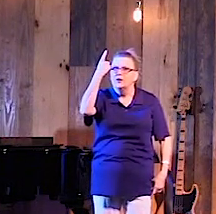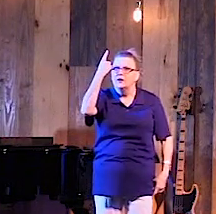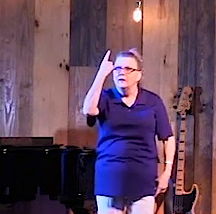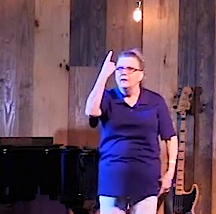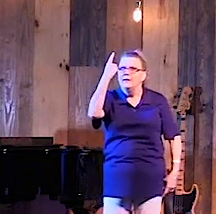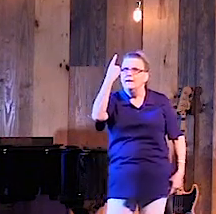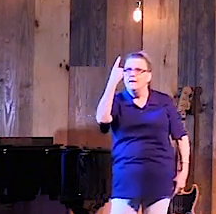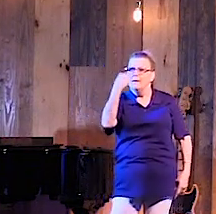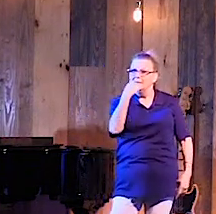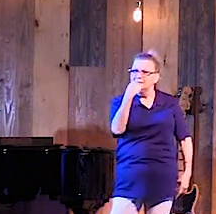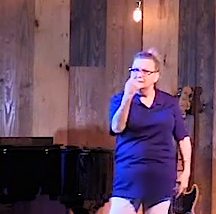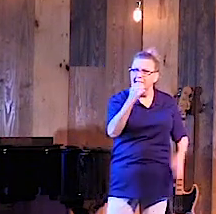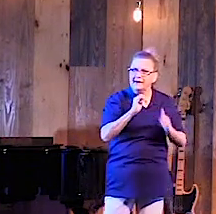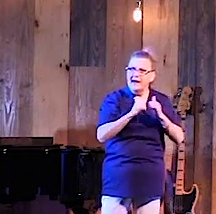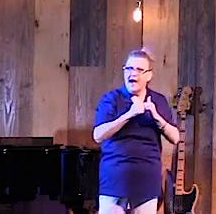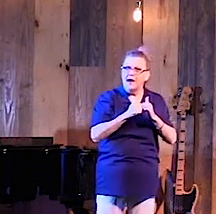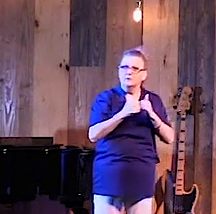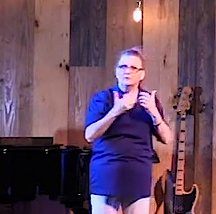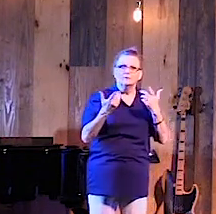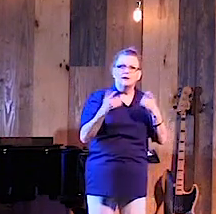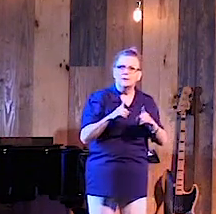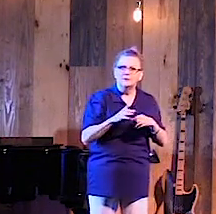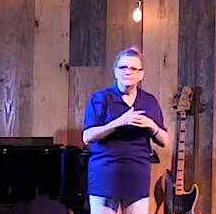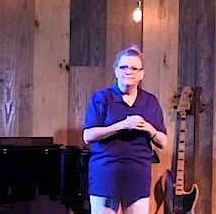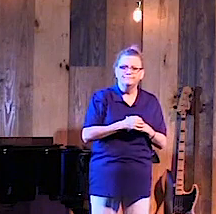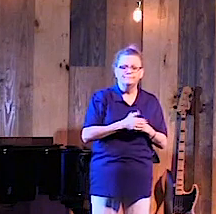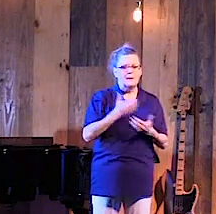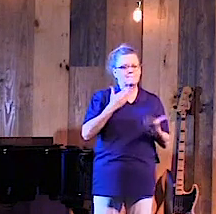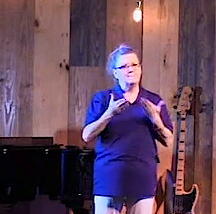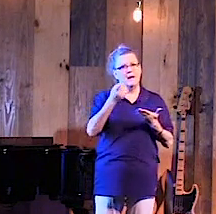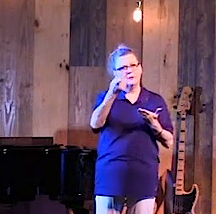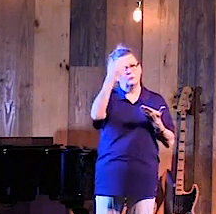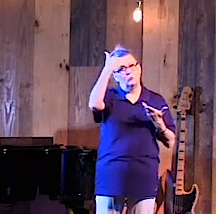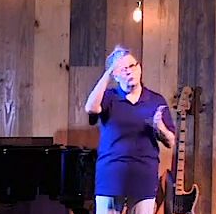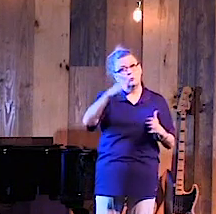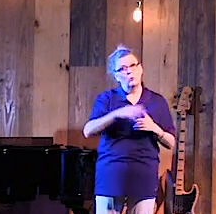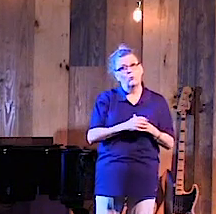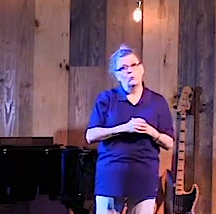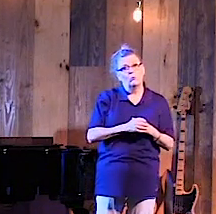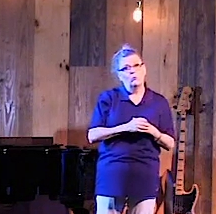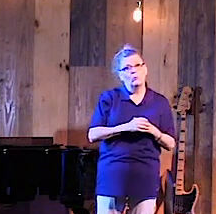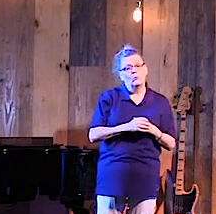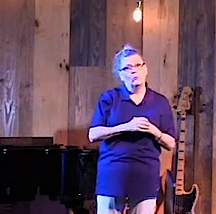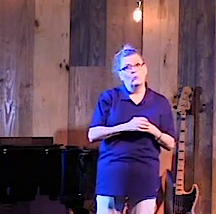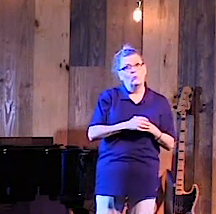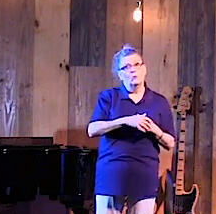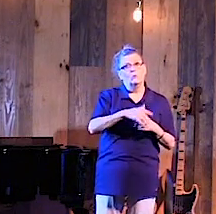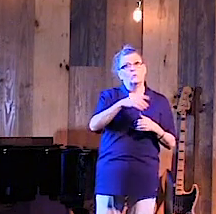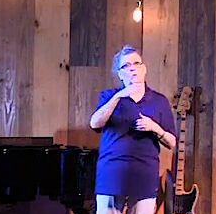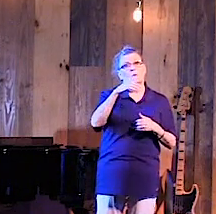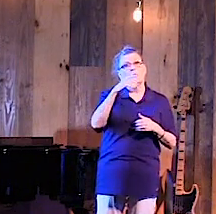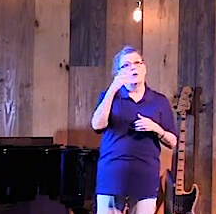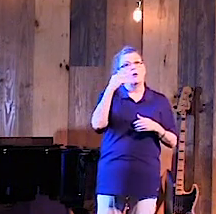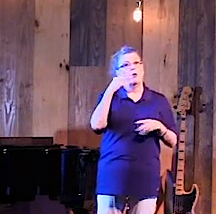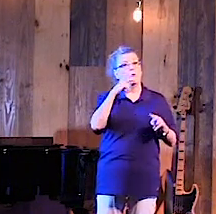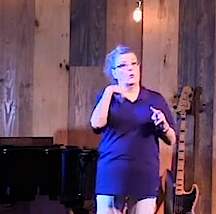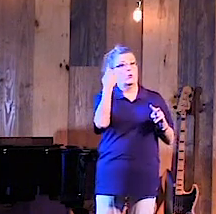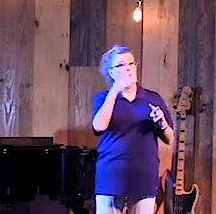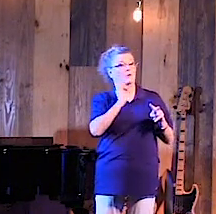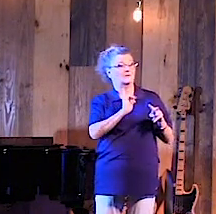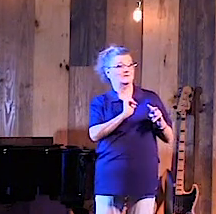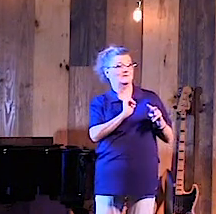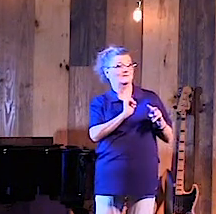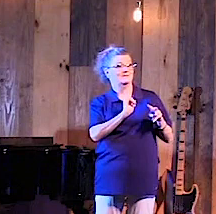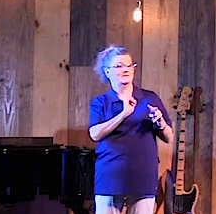this happened. You see, let me point out something that you may not readily notice. You see, it looks like the son is the one